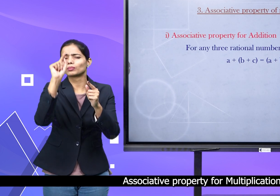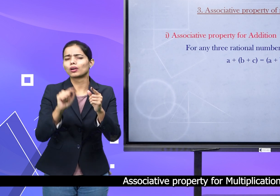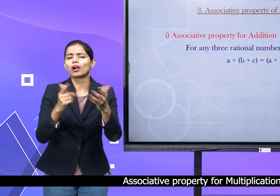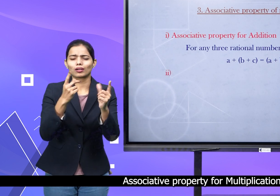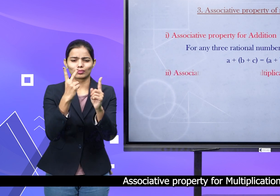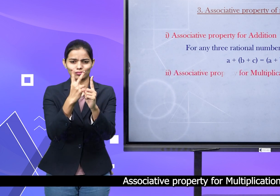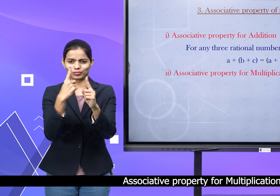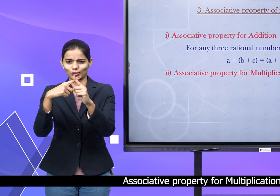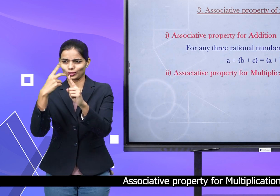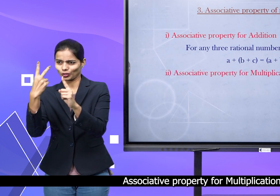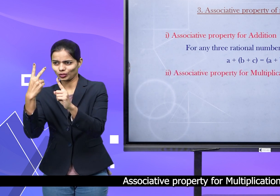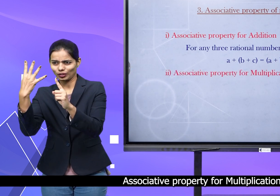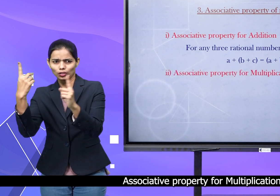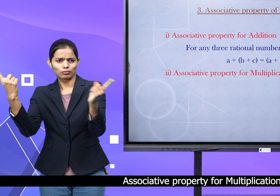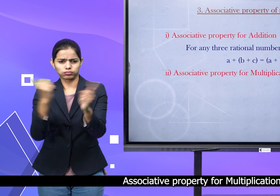Associative property for multiplication.